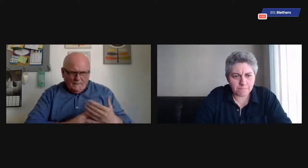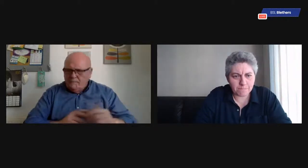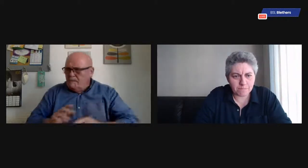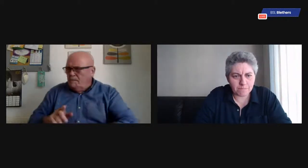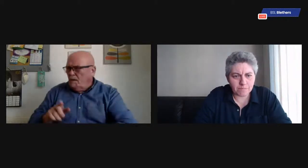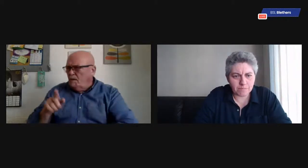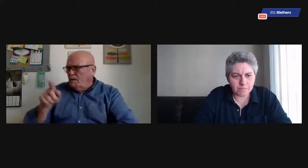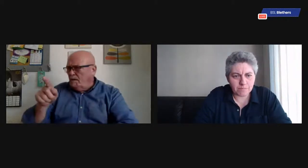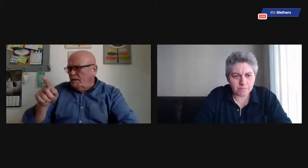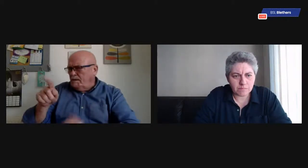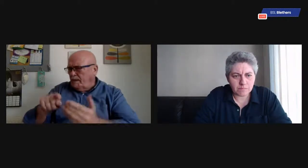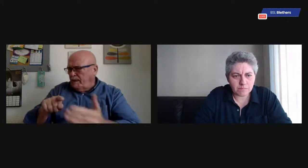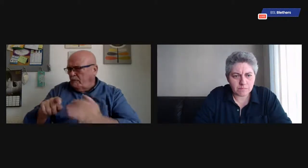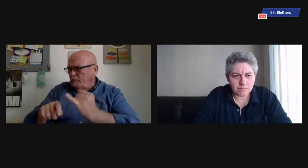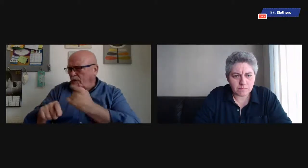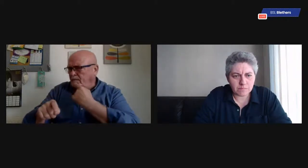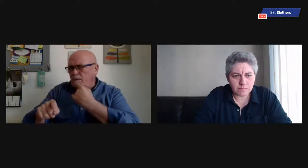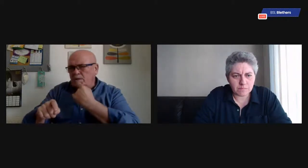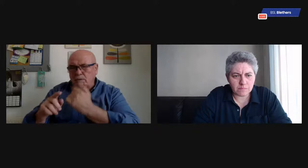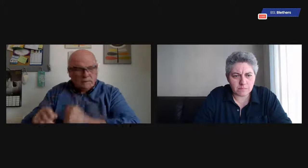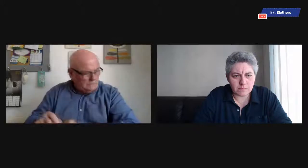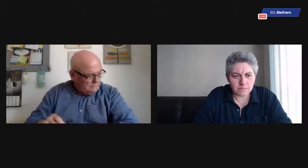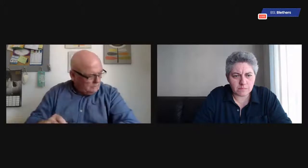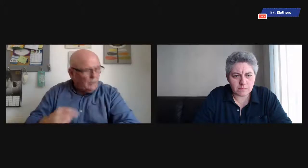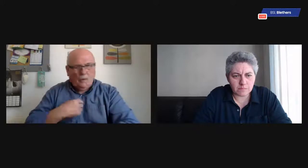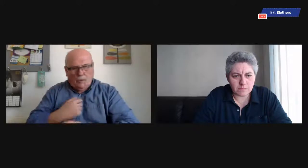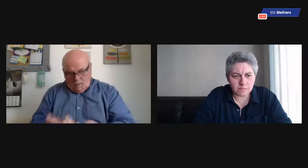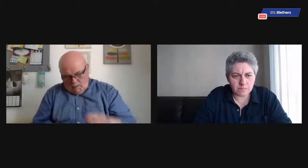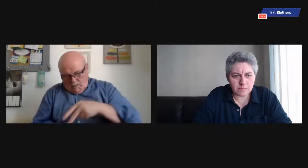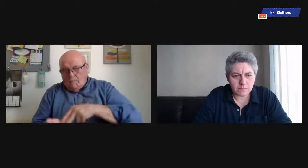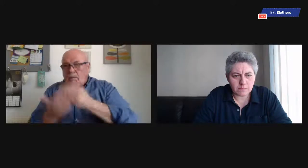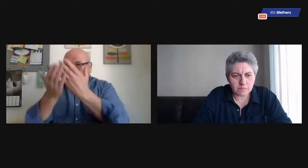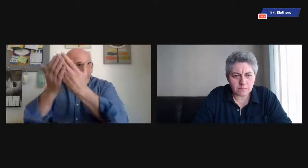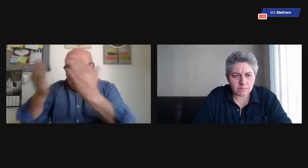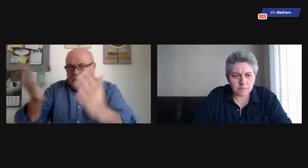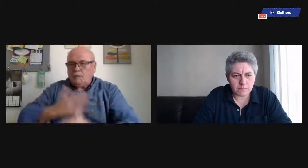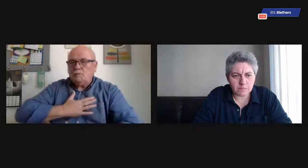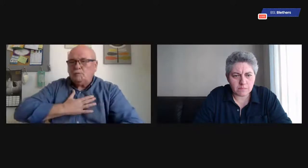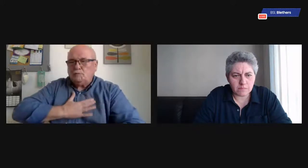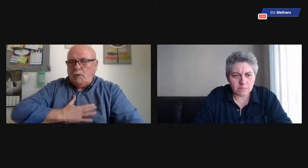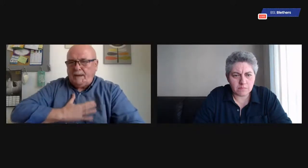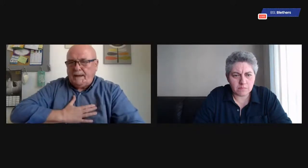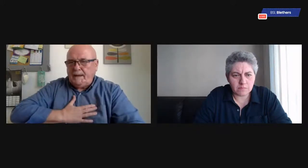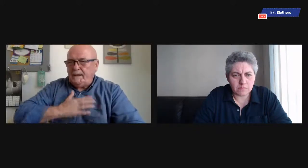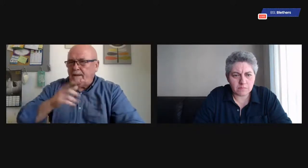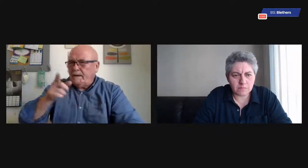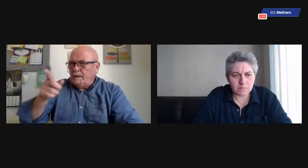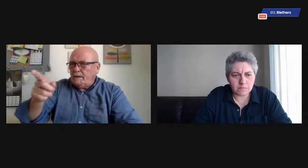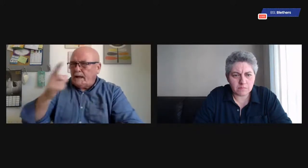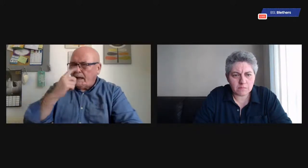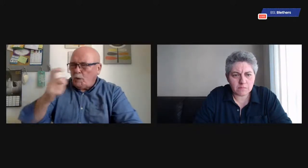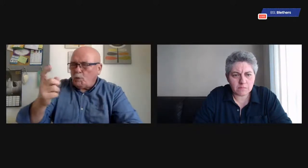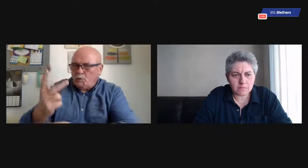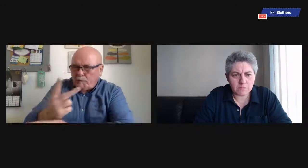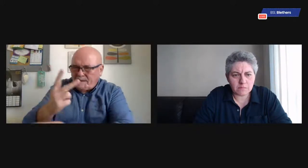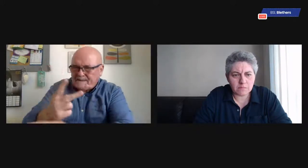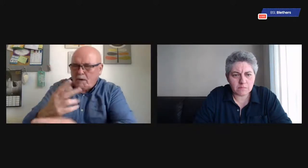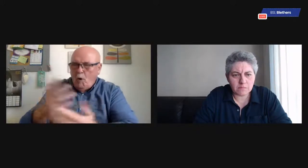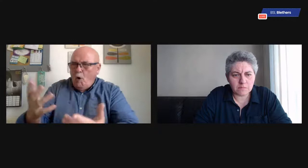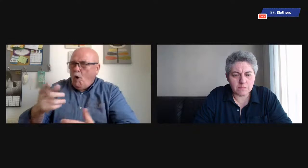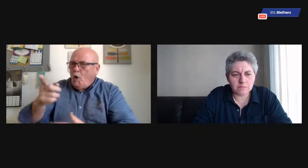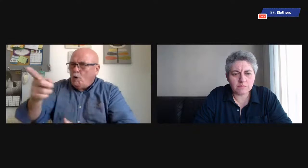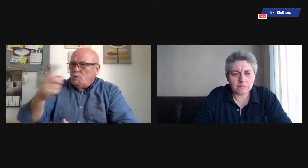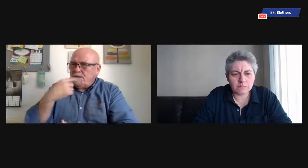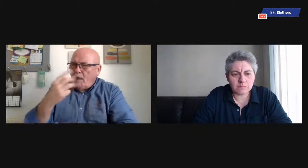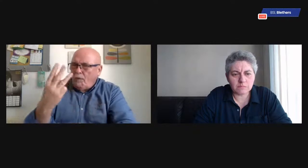the interpreter will obviously voice for me. Um, and it could be